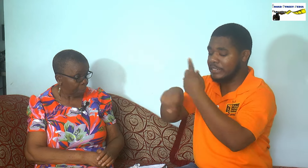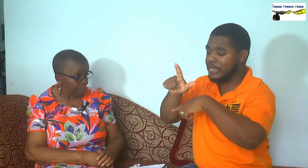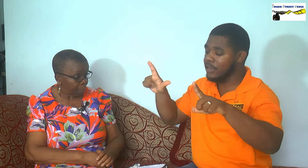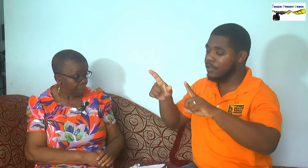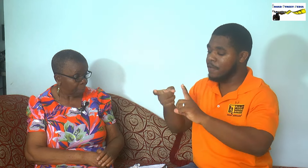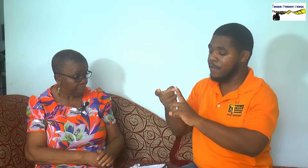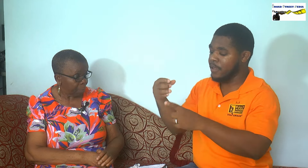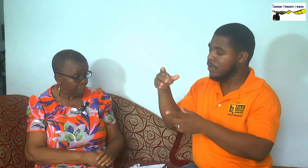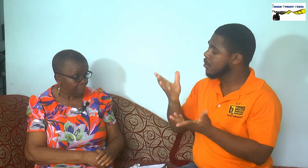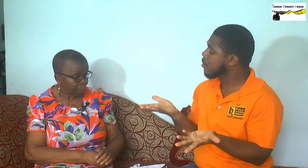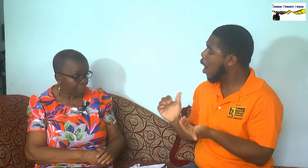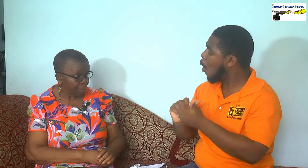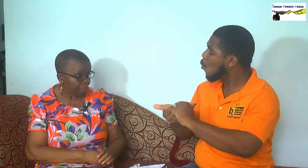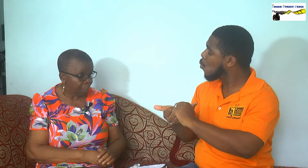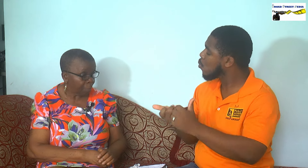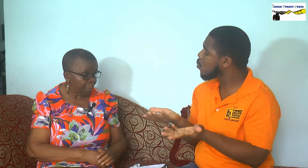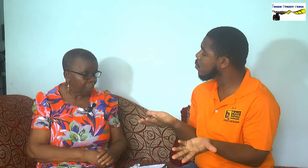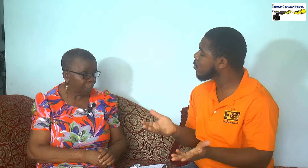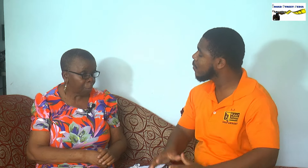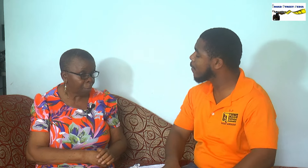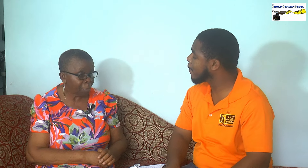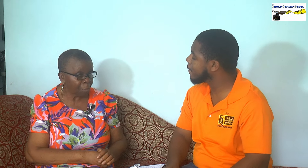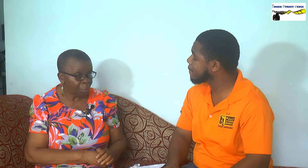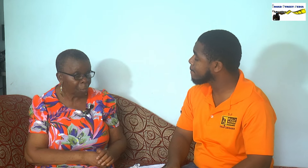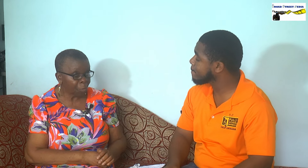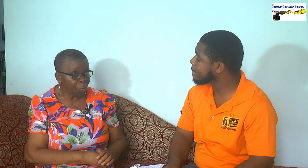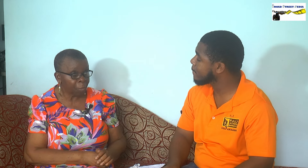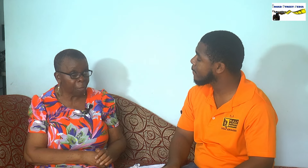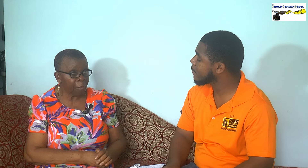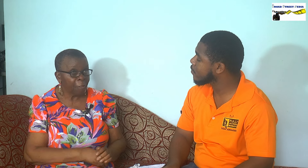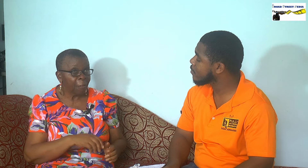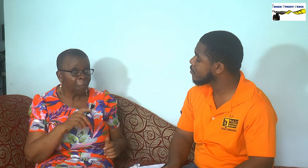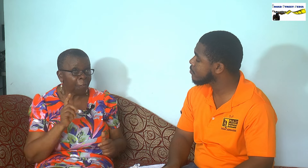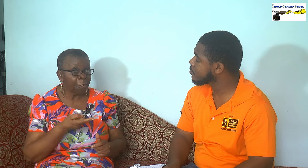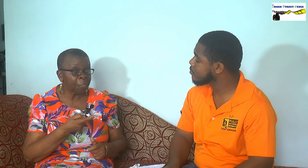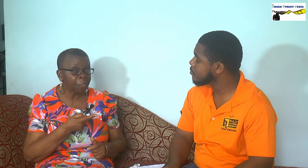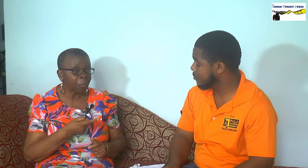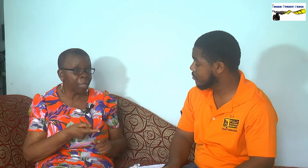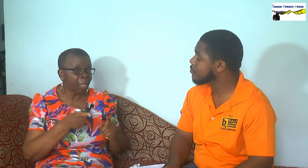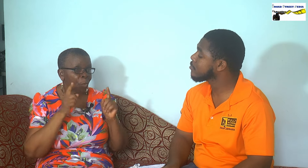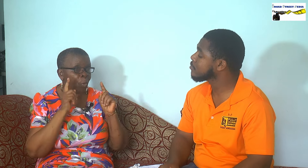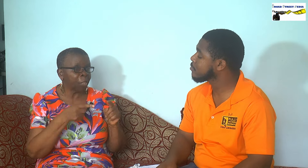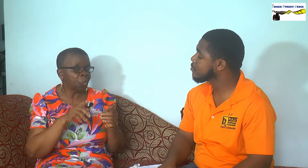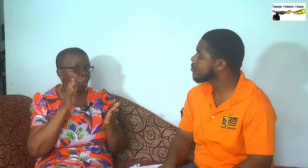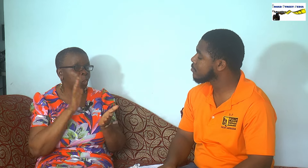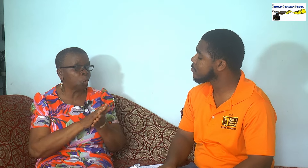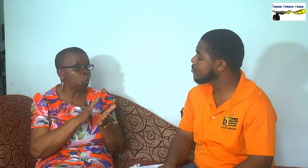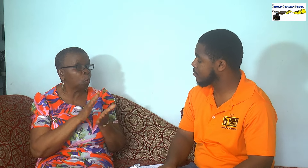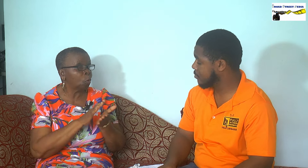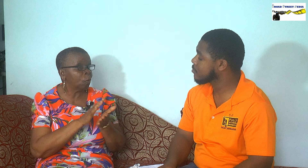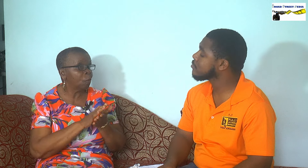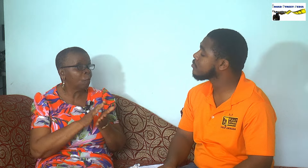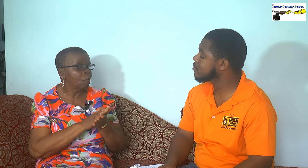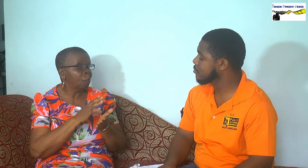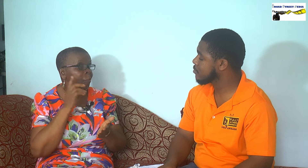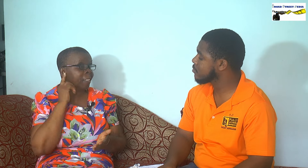How did you learn sign language in the past? Oh, first, when I went to the school for the